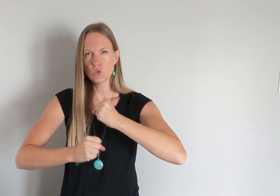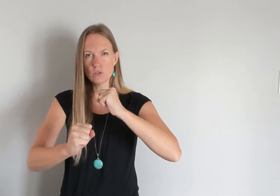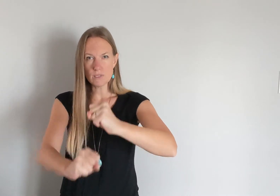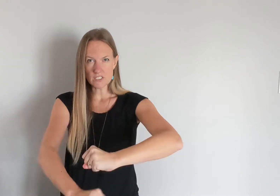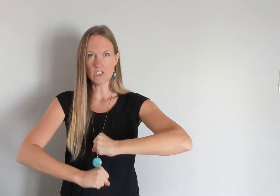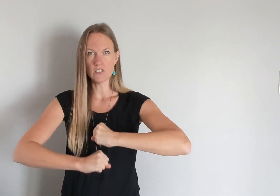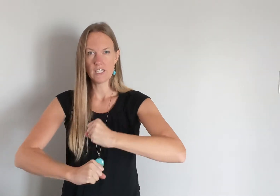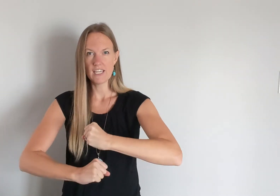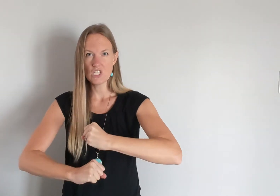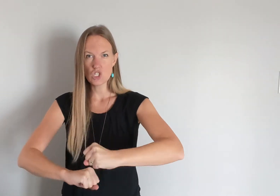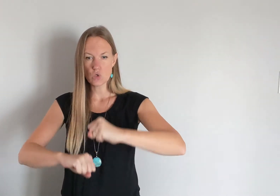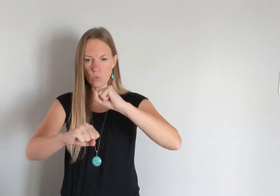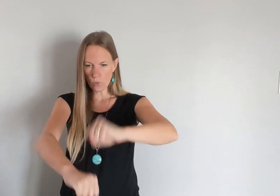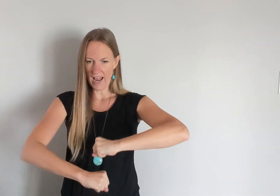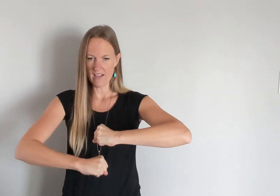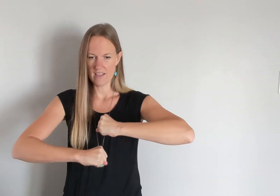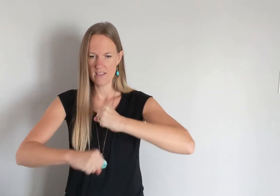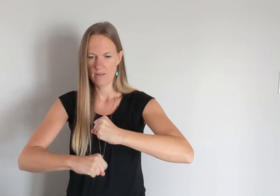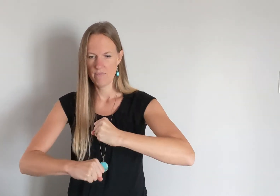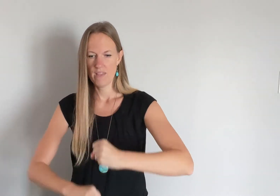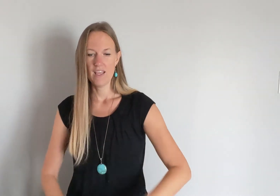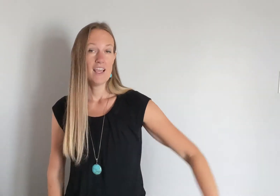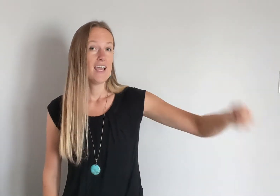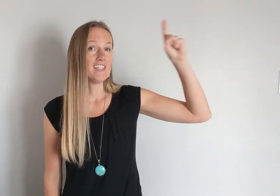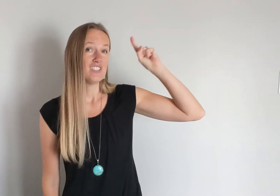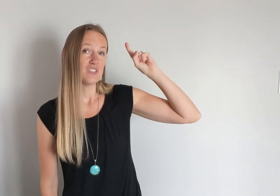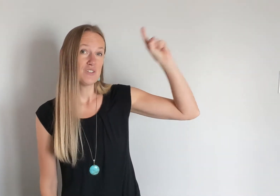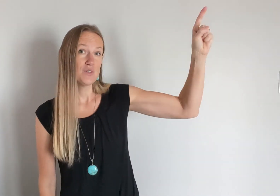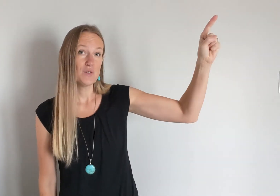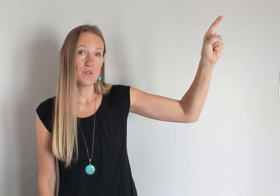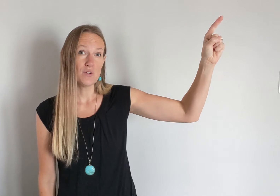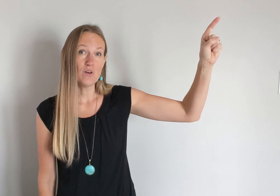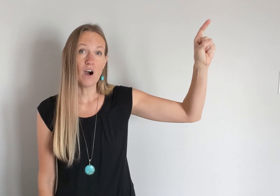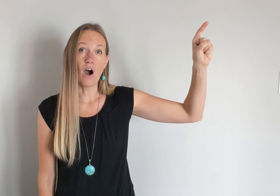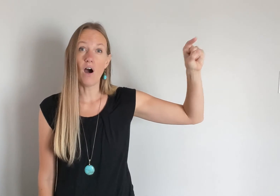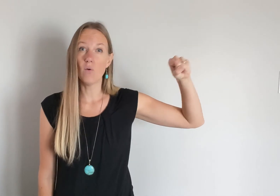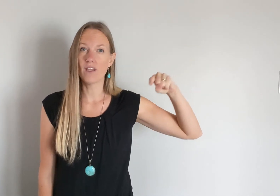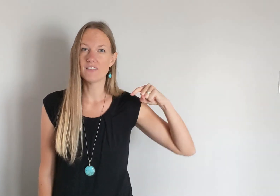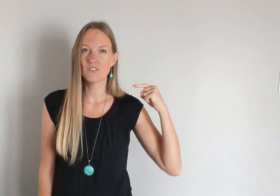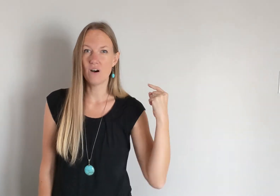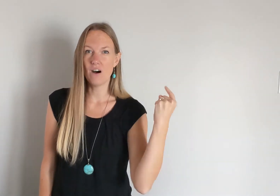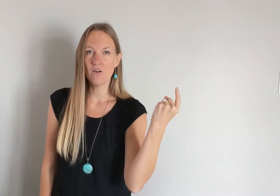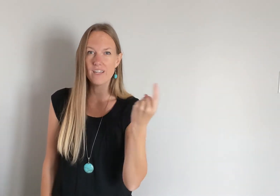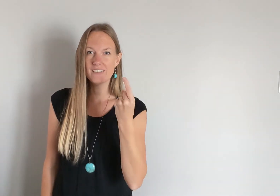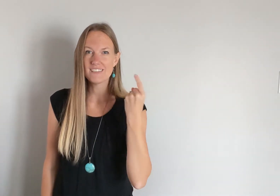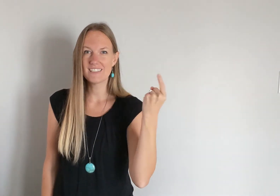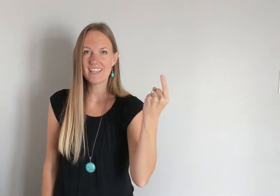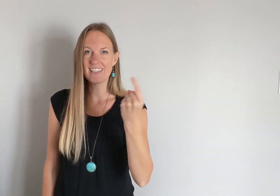your muscles, okay? Strength, and you always. So always is like